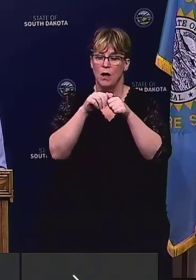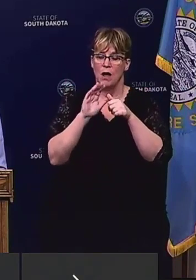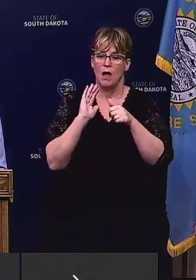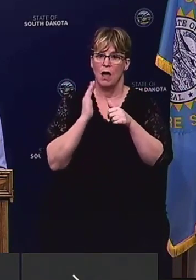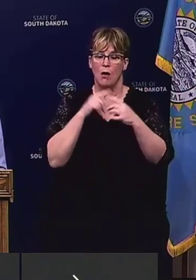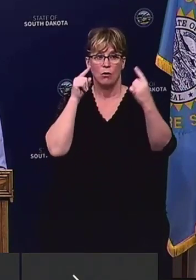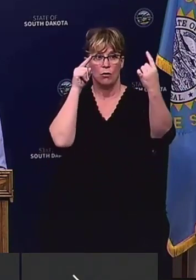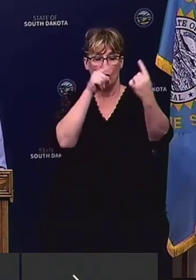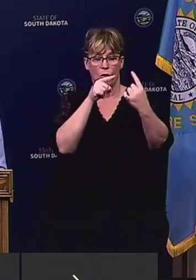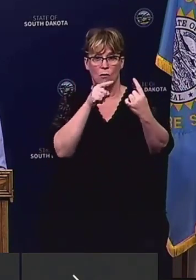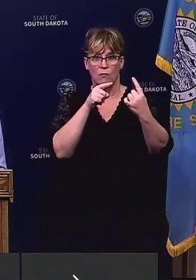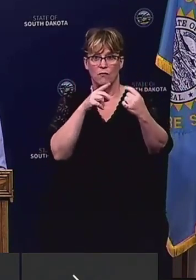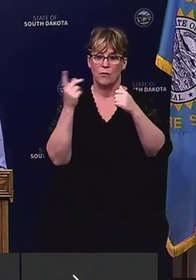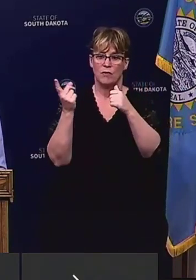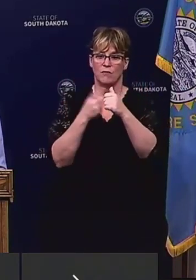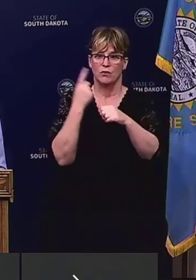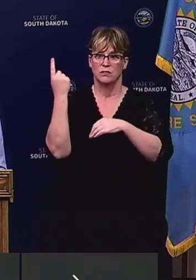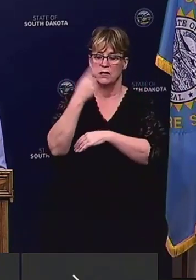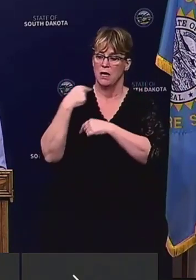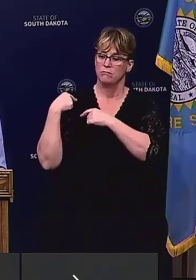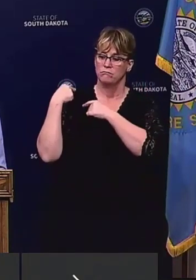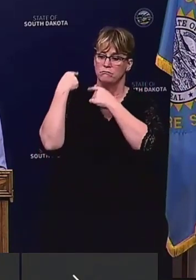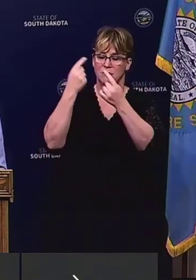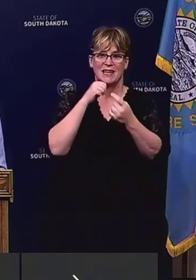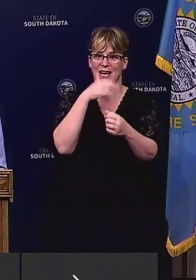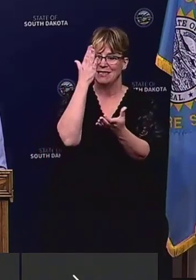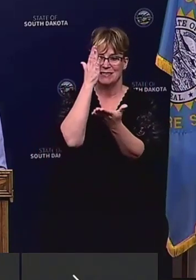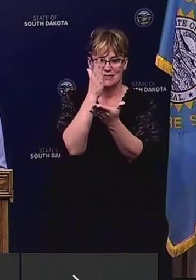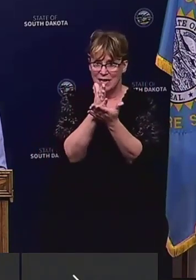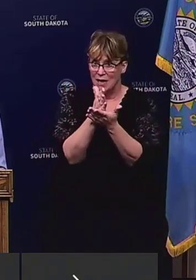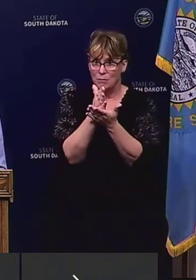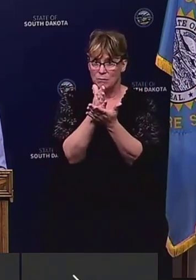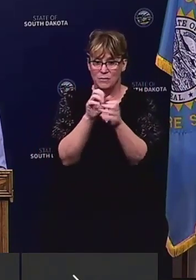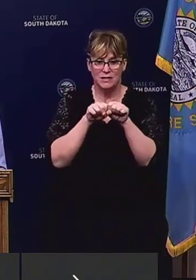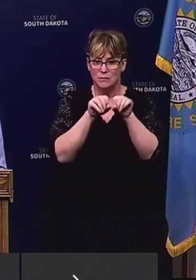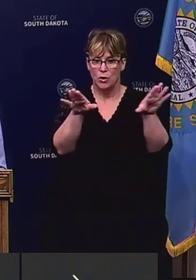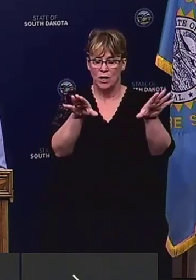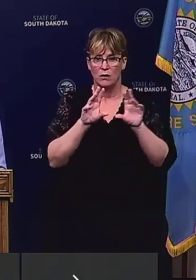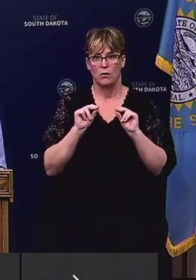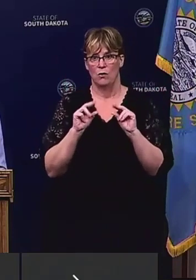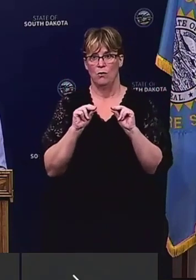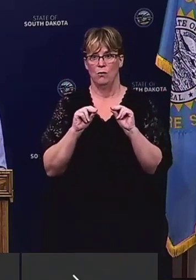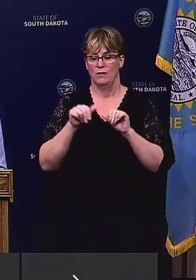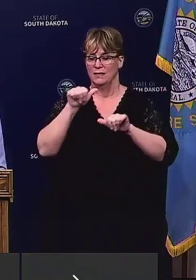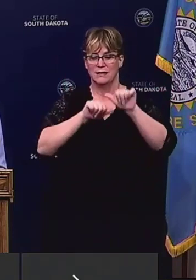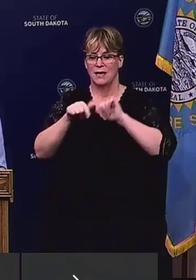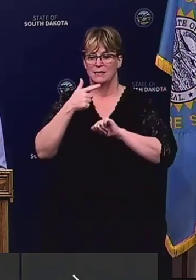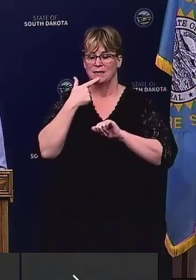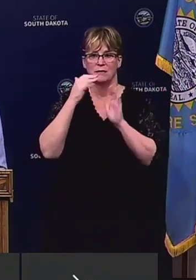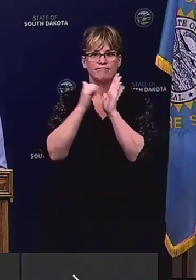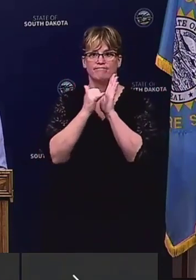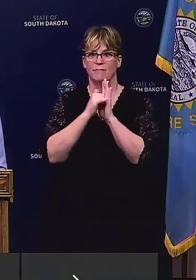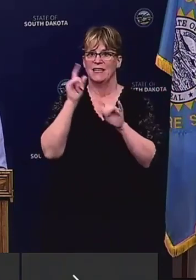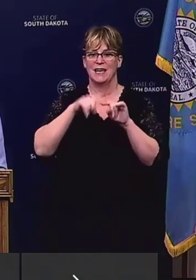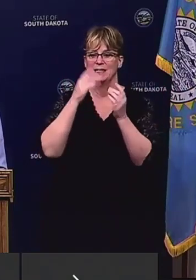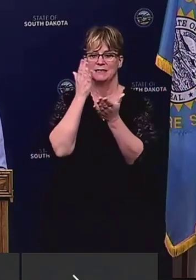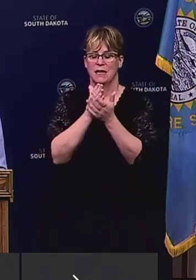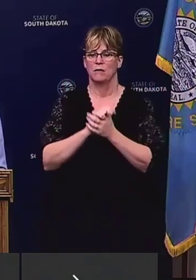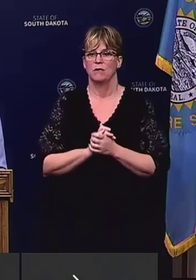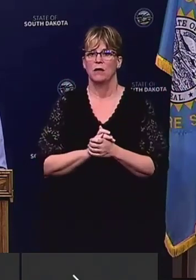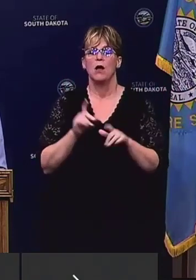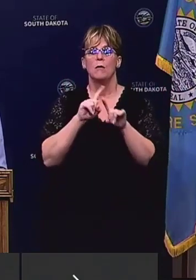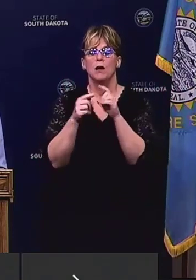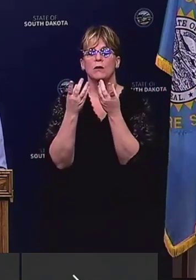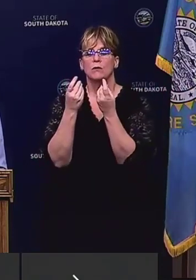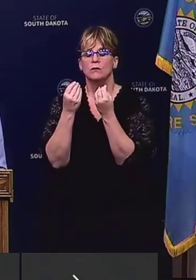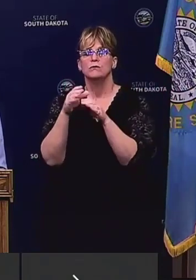one was not to stop the spread of COVID-19. The science tells us that it's just not possible. What we set out to do was to